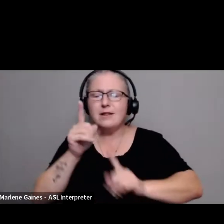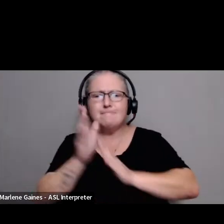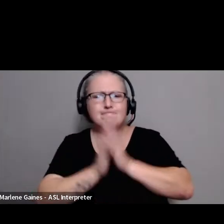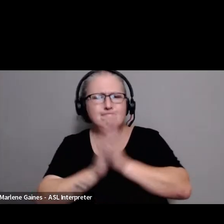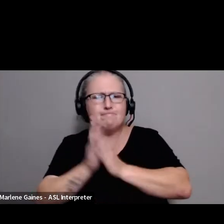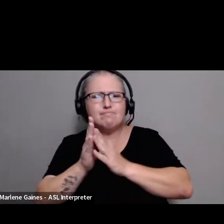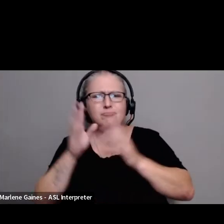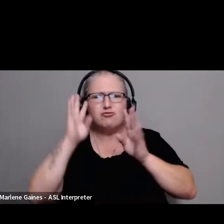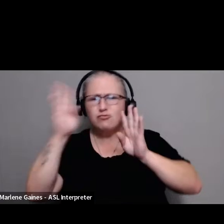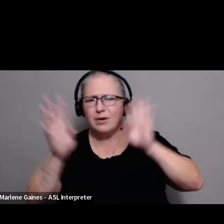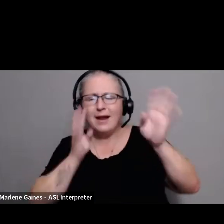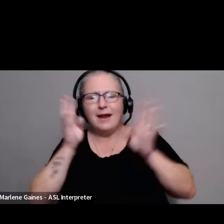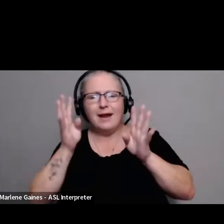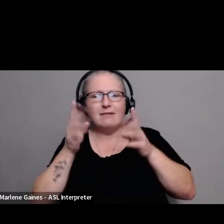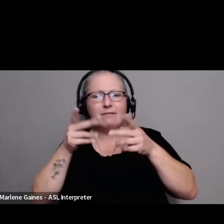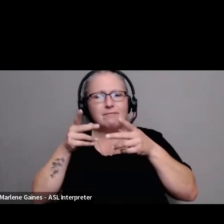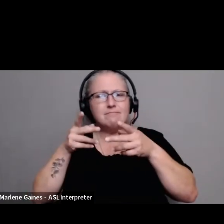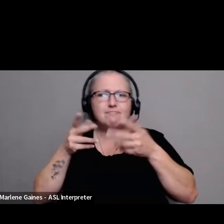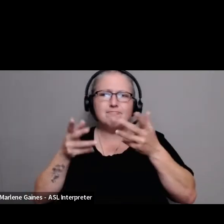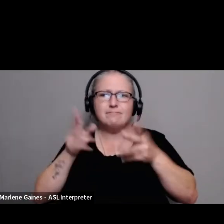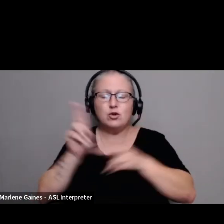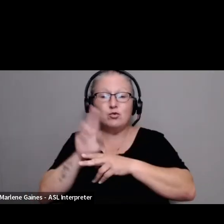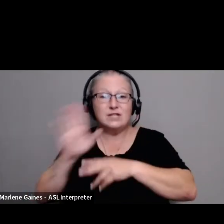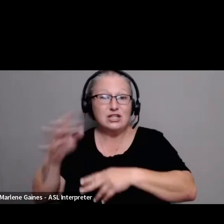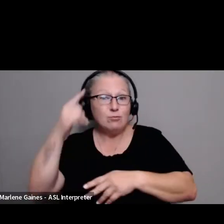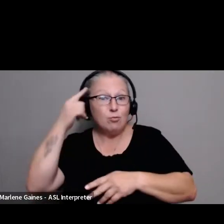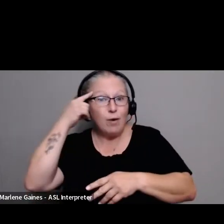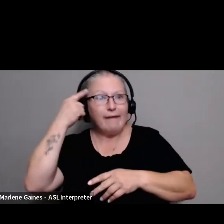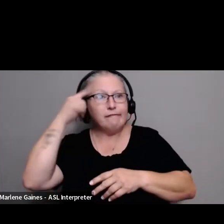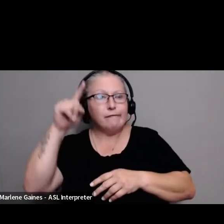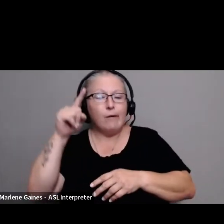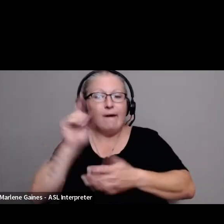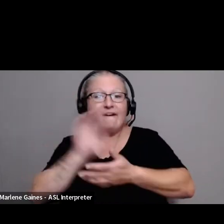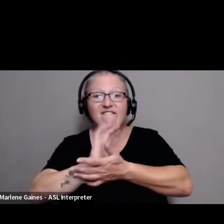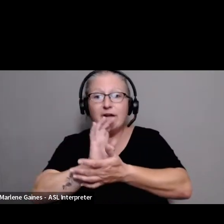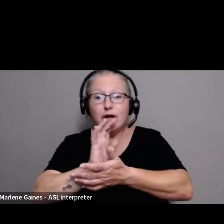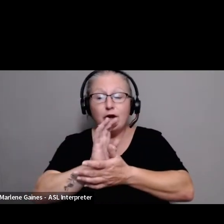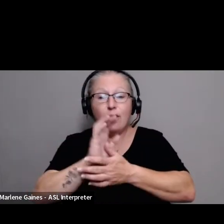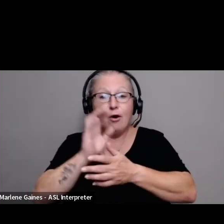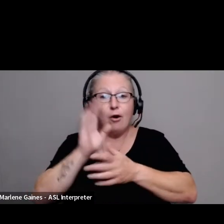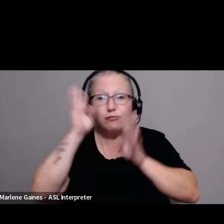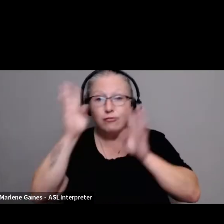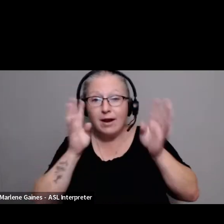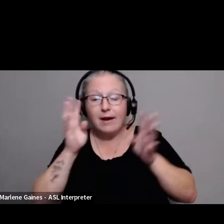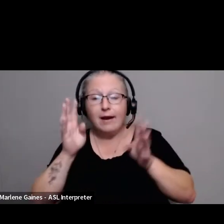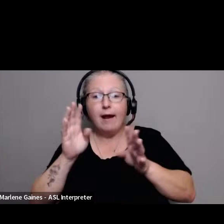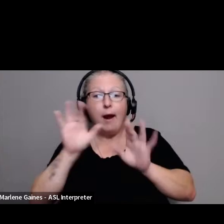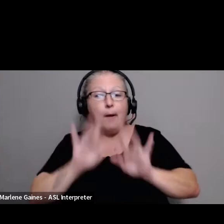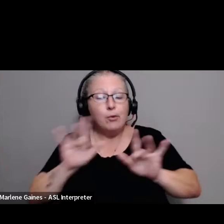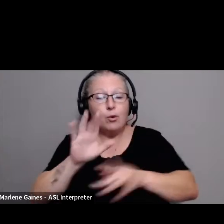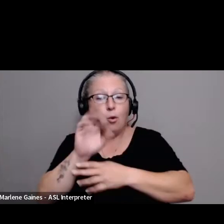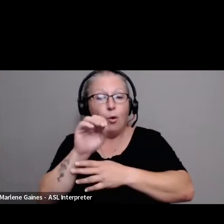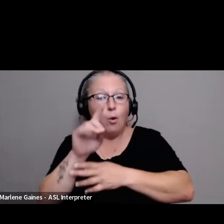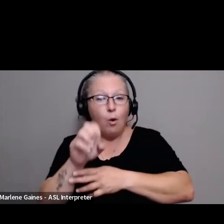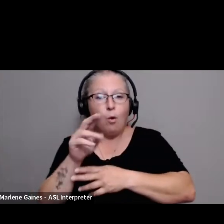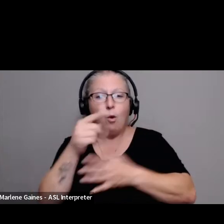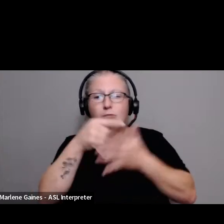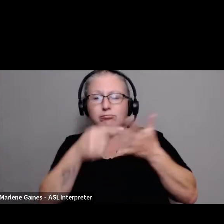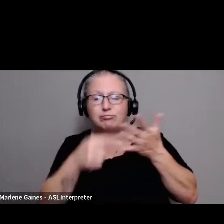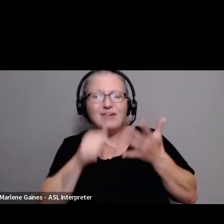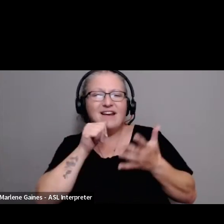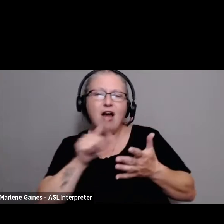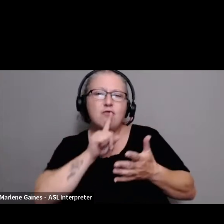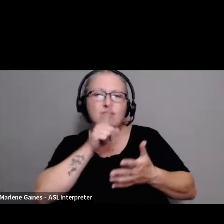creative, that allow him to use, if you will, his brain, whether for video creation, computer coding, things that aren't